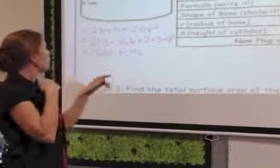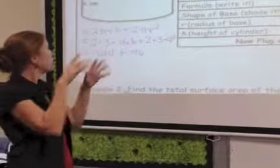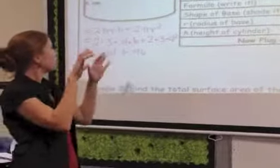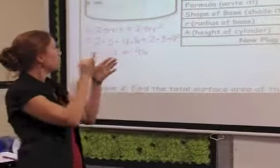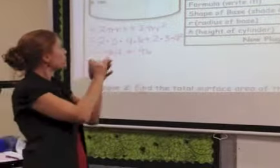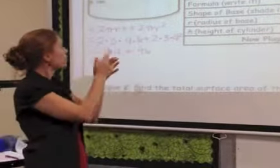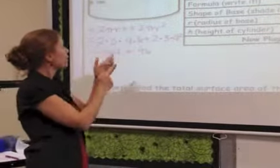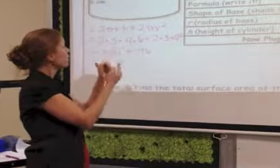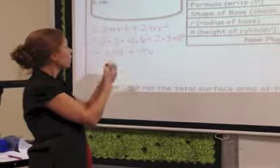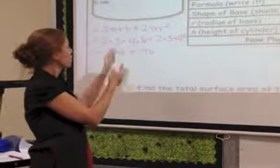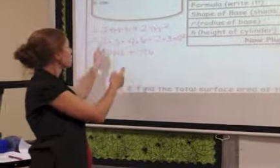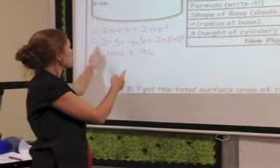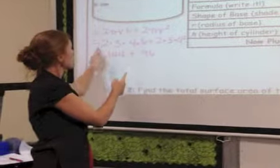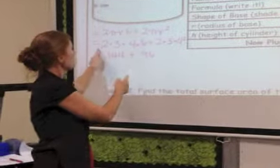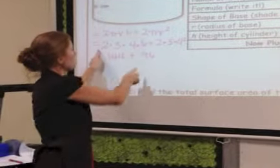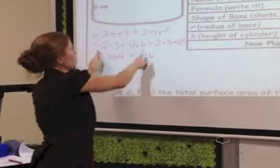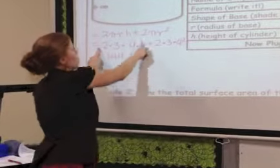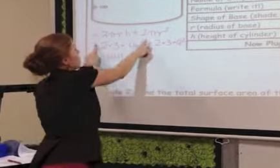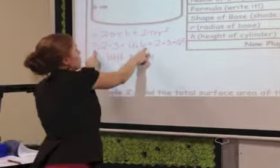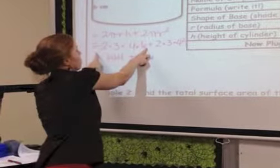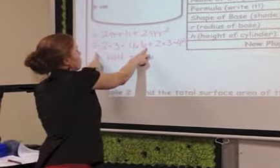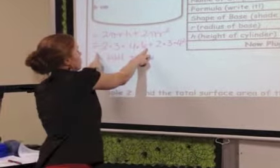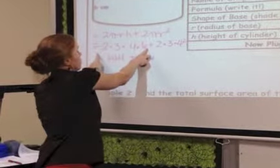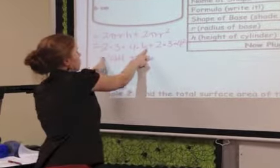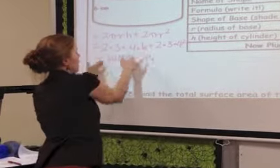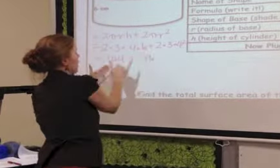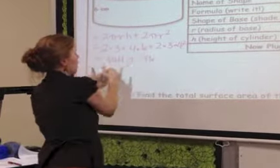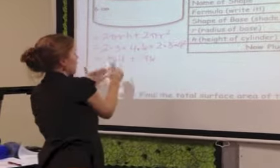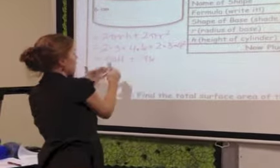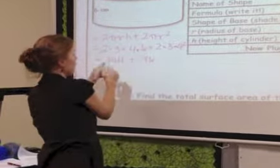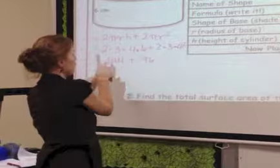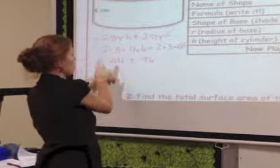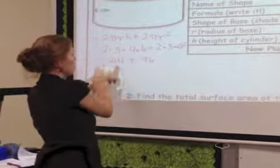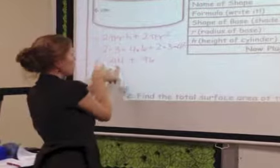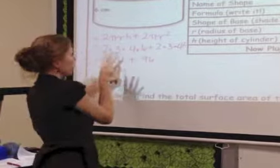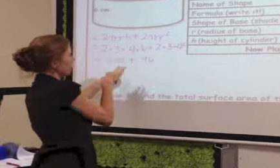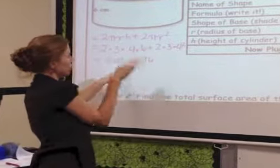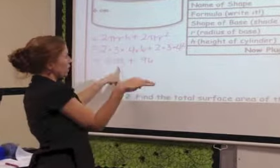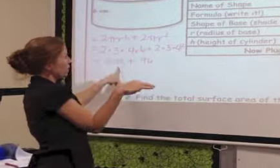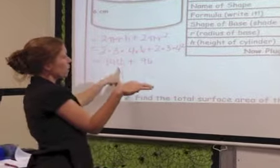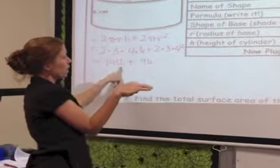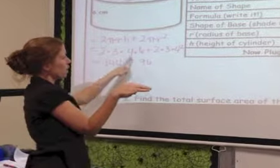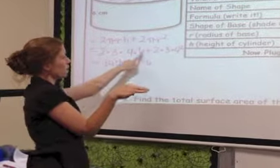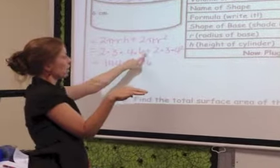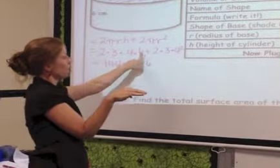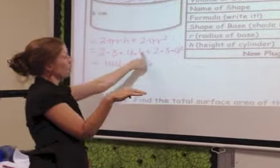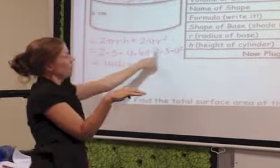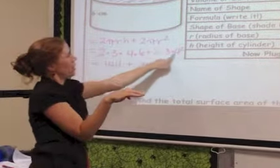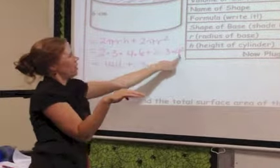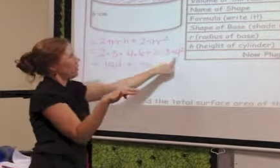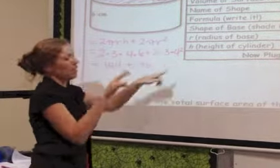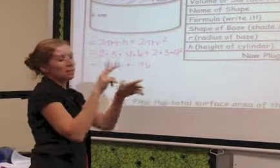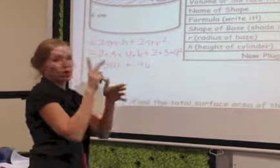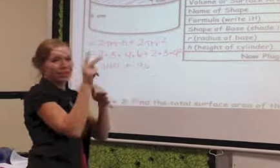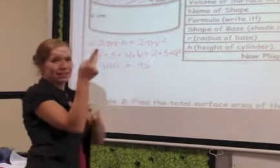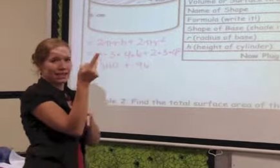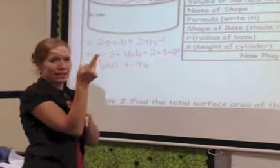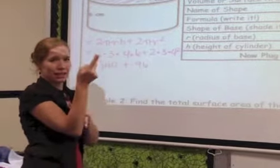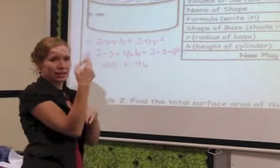going to do this part first, okay, and that's going to equal 144, and then this part second.